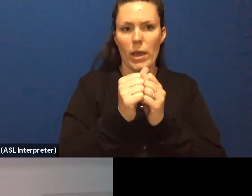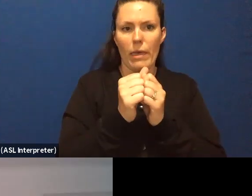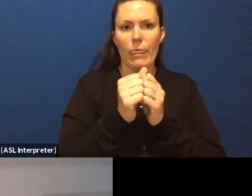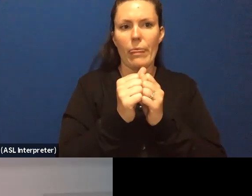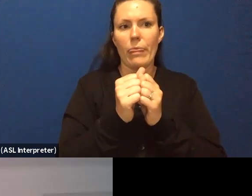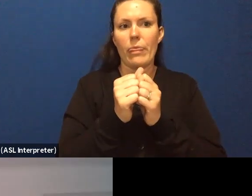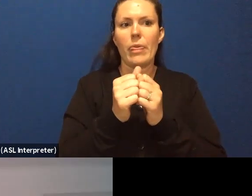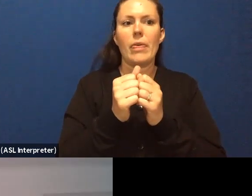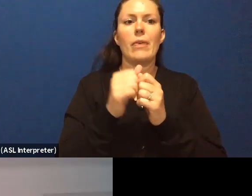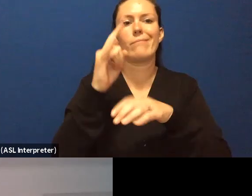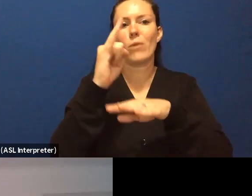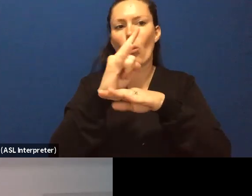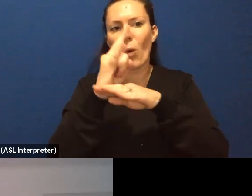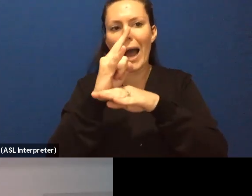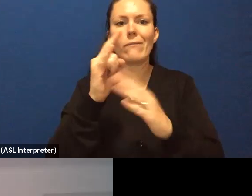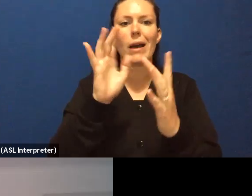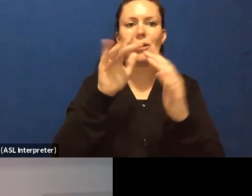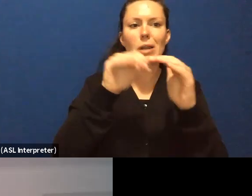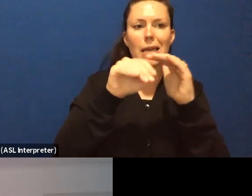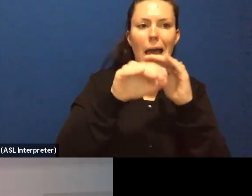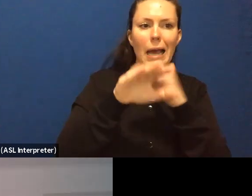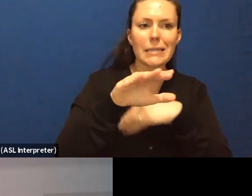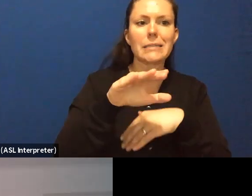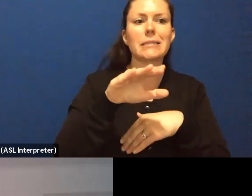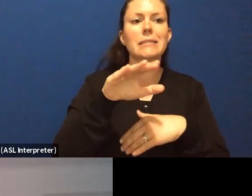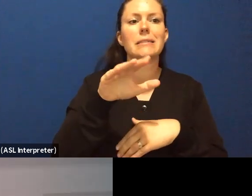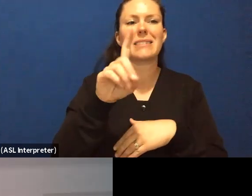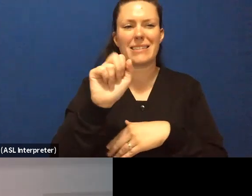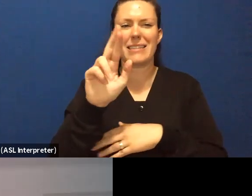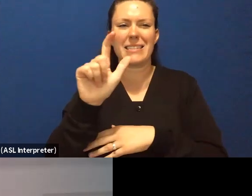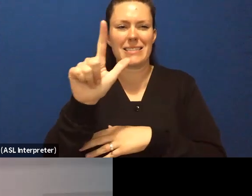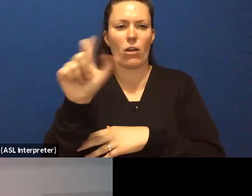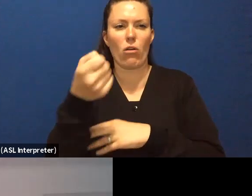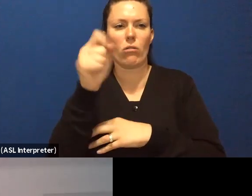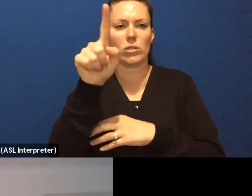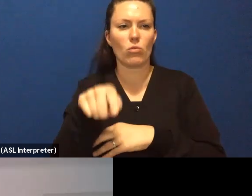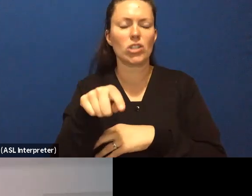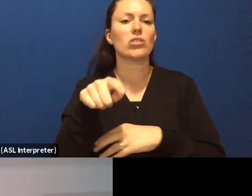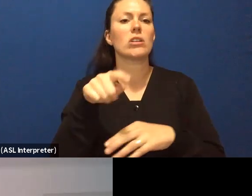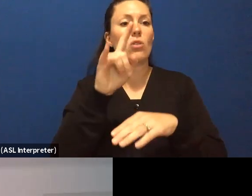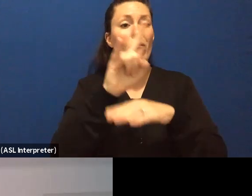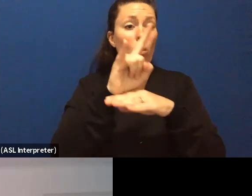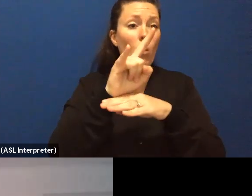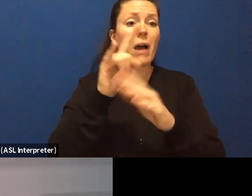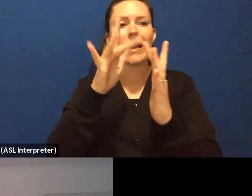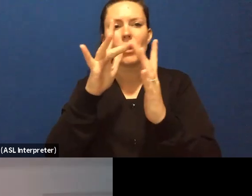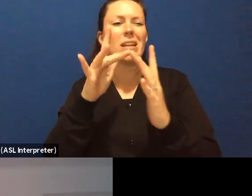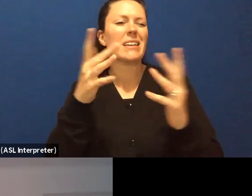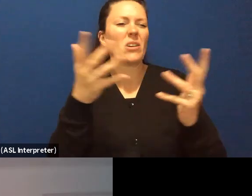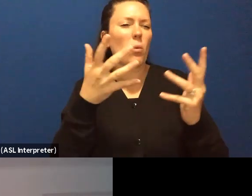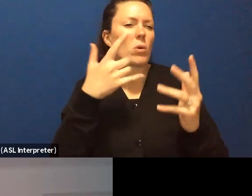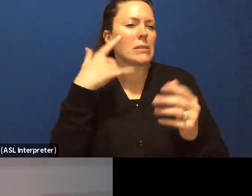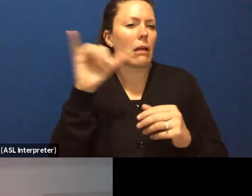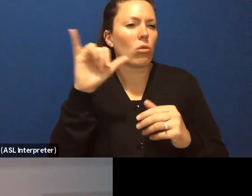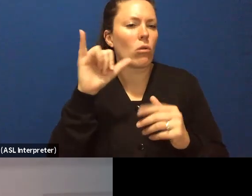the Wi-Fi and internet access issue, especially in remote areas and while you're using the mobile unit. So what does that look like